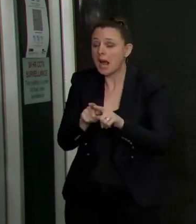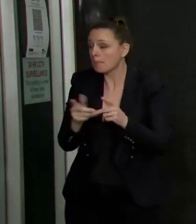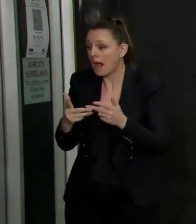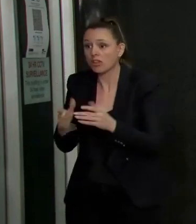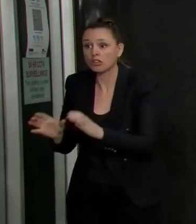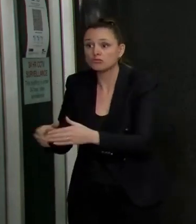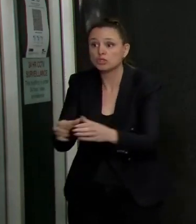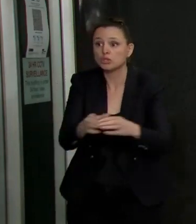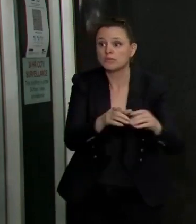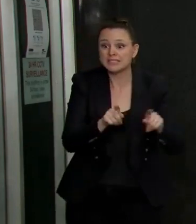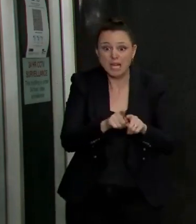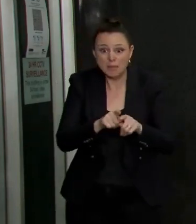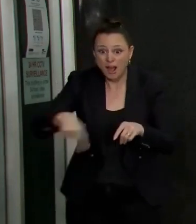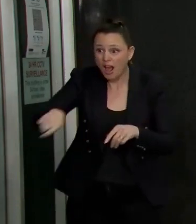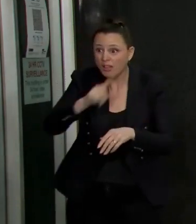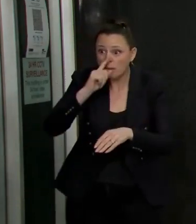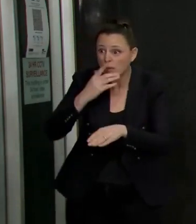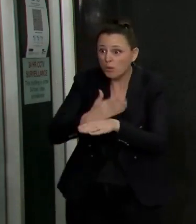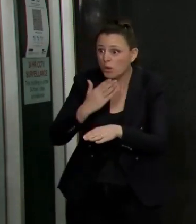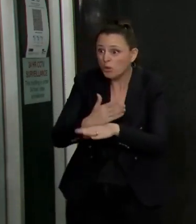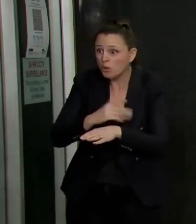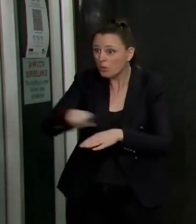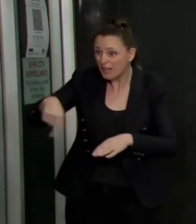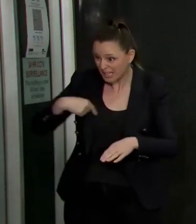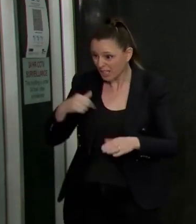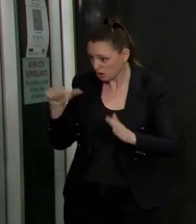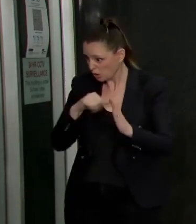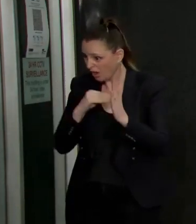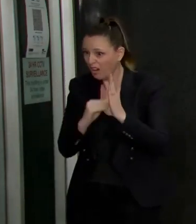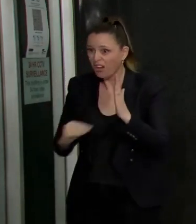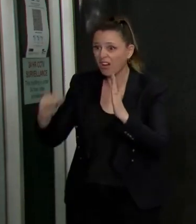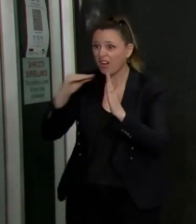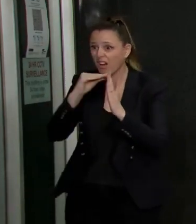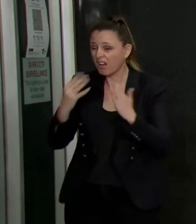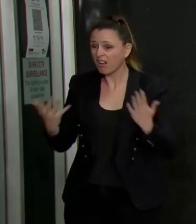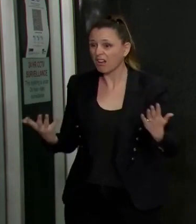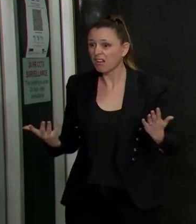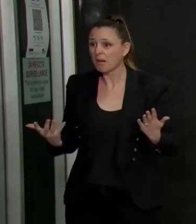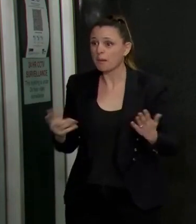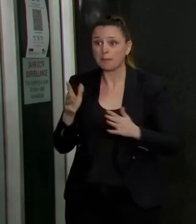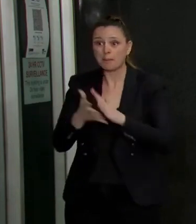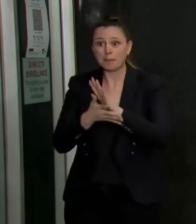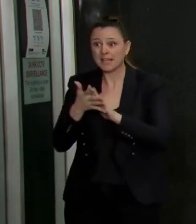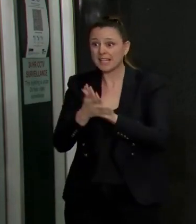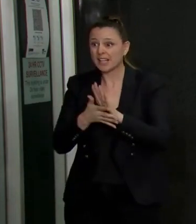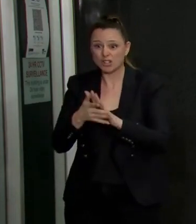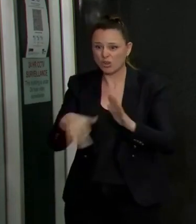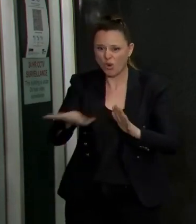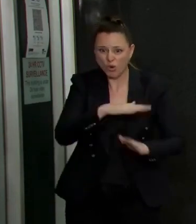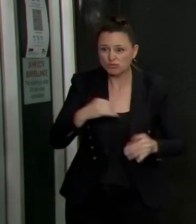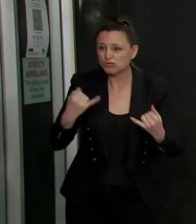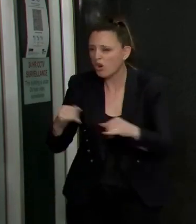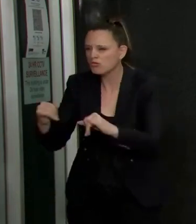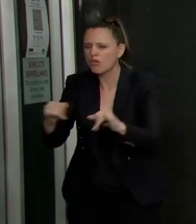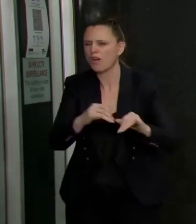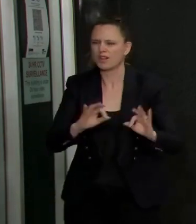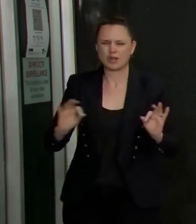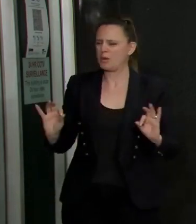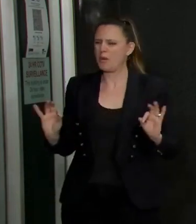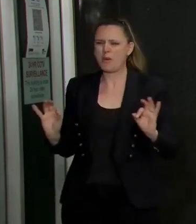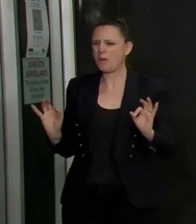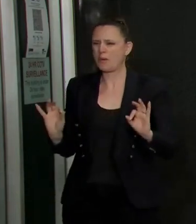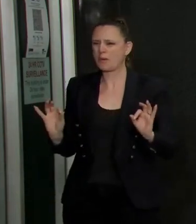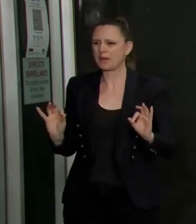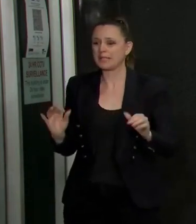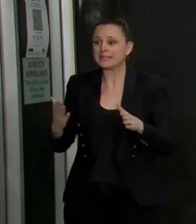Welcome back here to the MCG, and if you're just joining us, you have missed a marvellous morning's play by Victorian captain Daniel